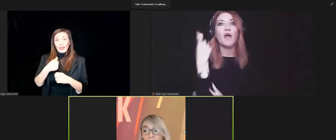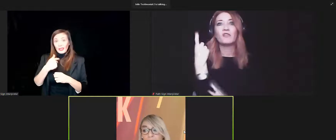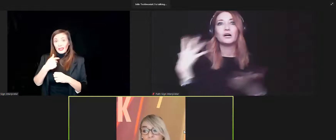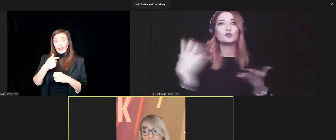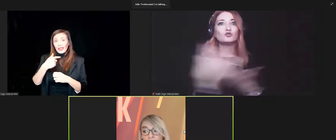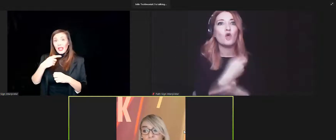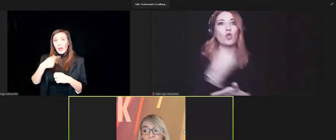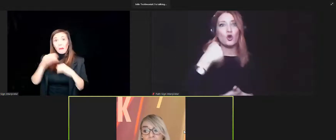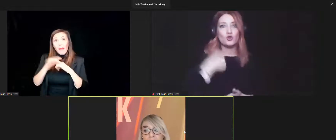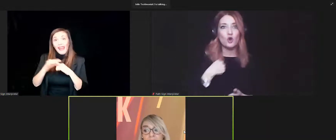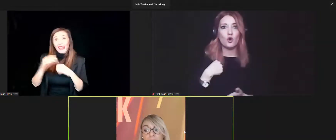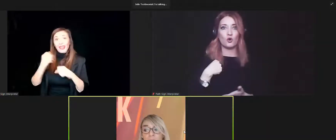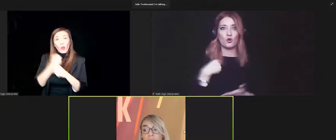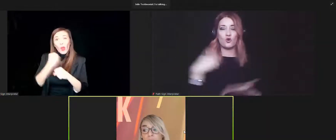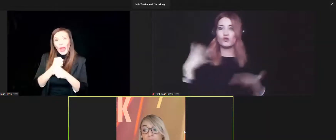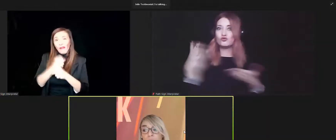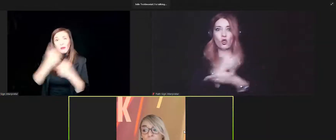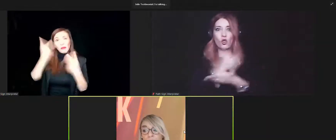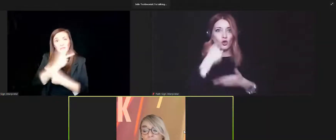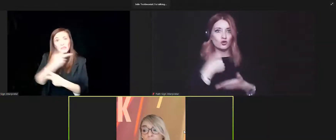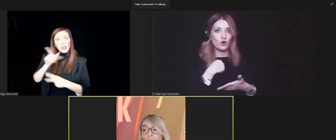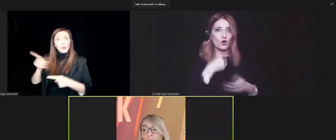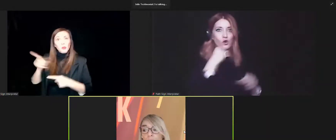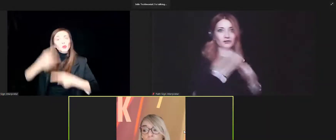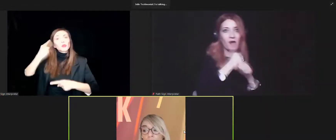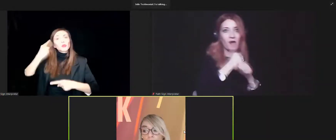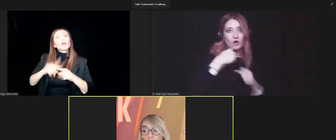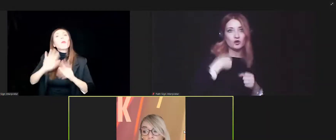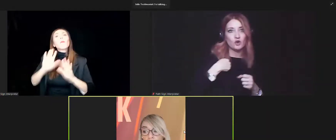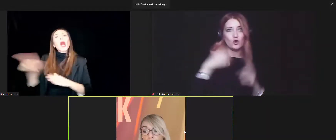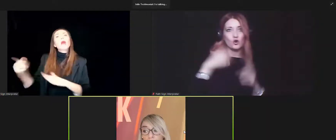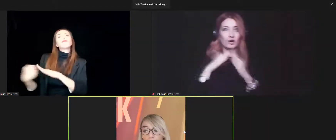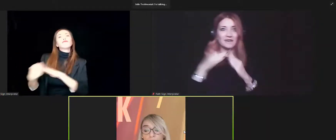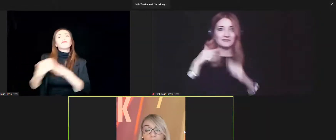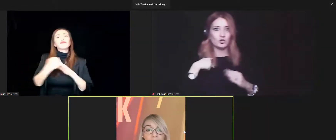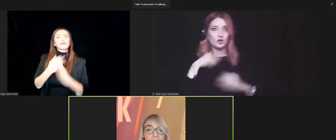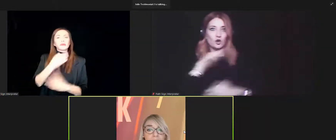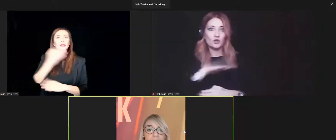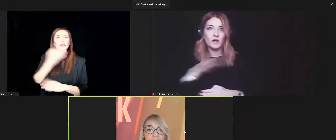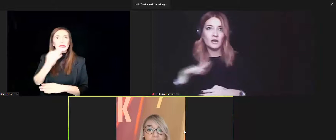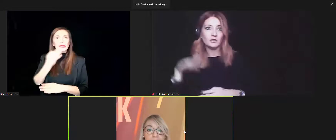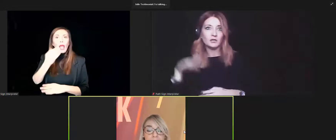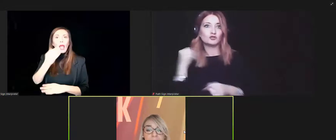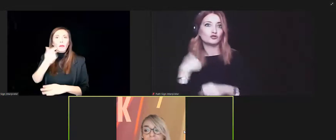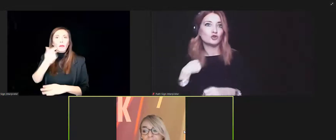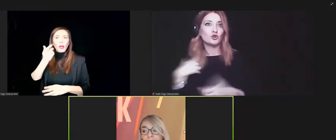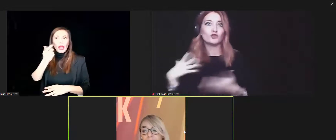can be focused on my business, which supports our whole family.